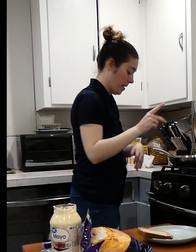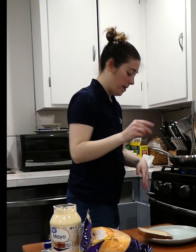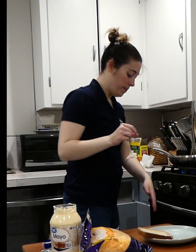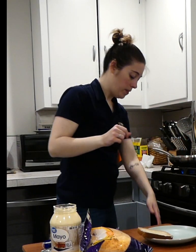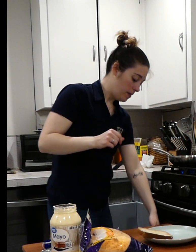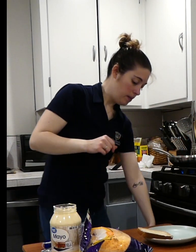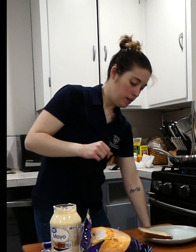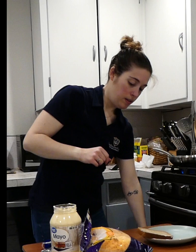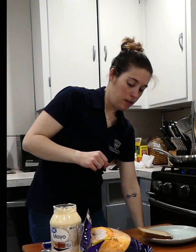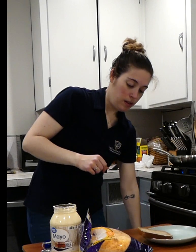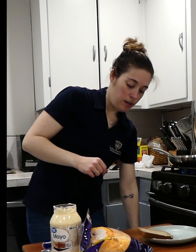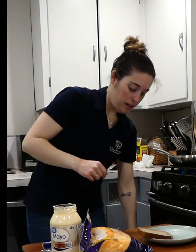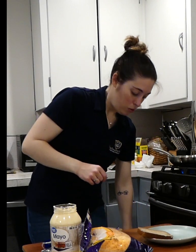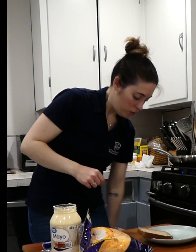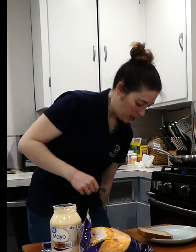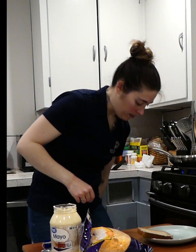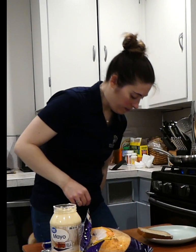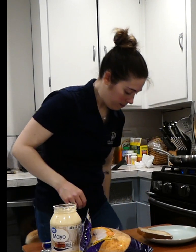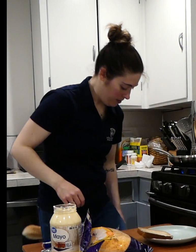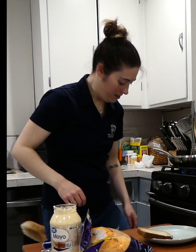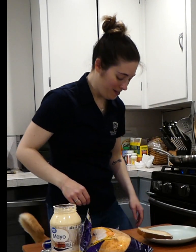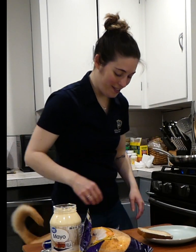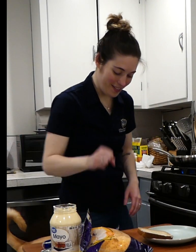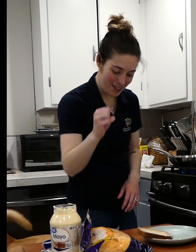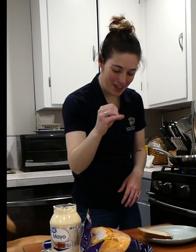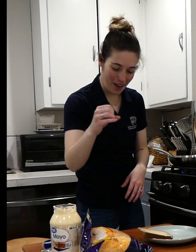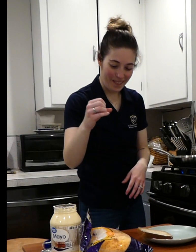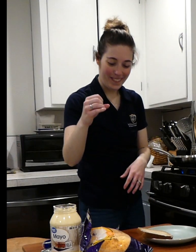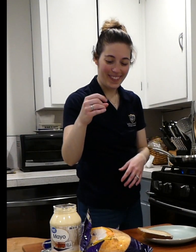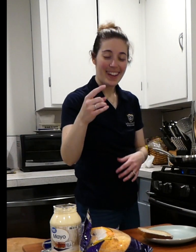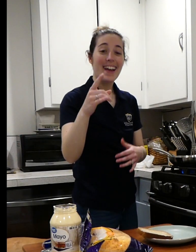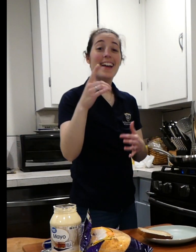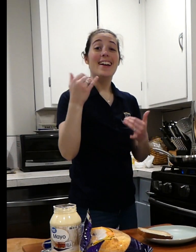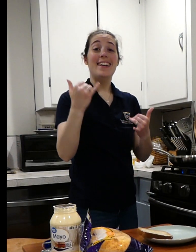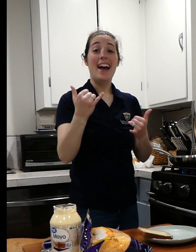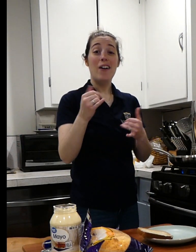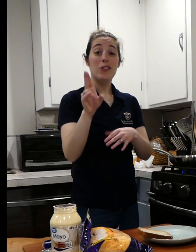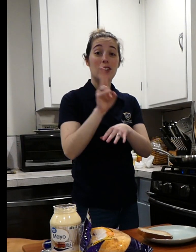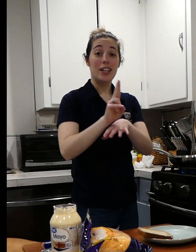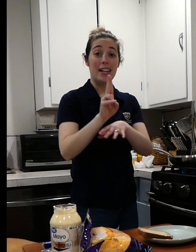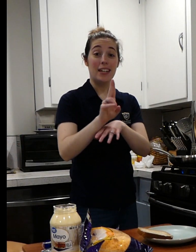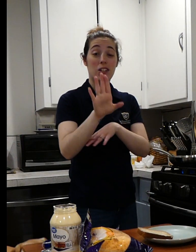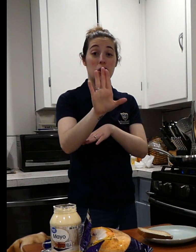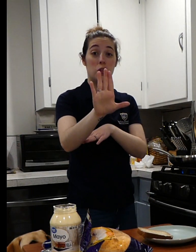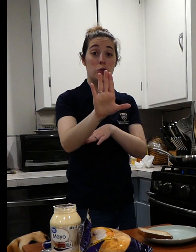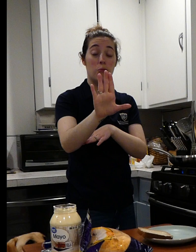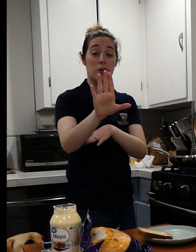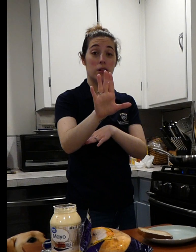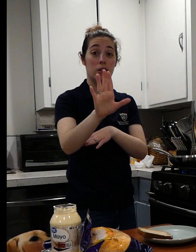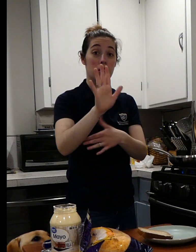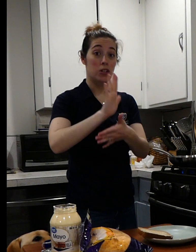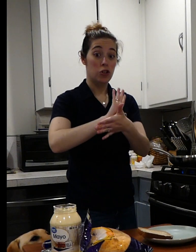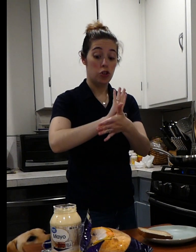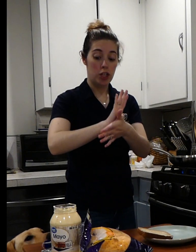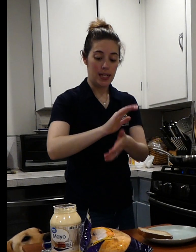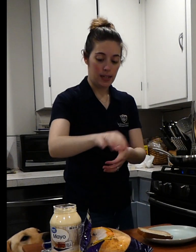Okay? Lucy. So, now you're going to get your